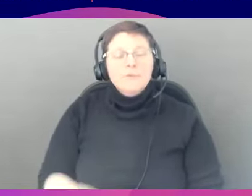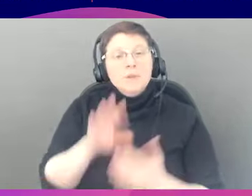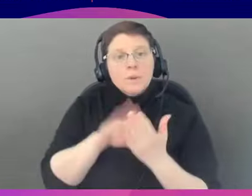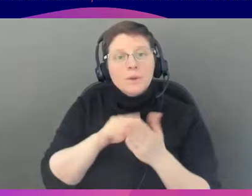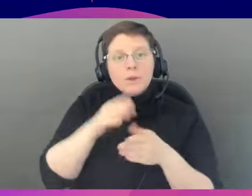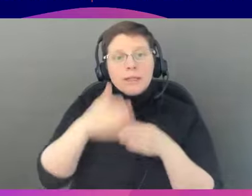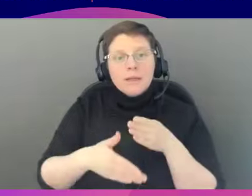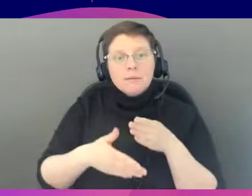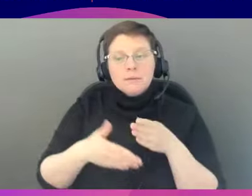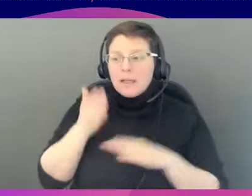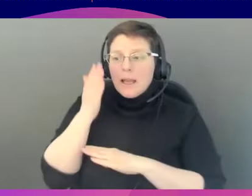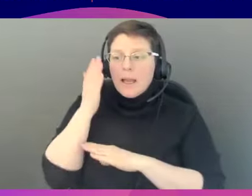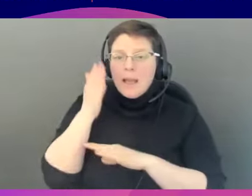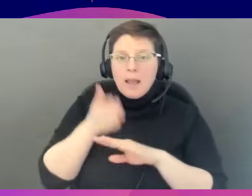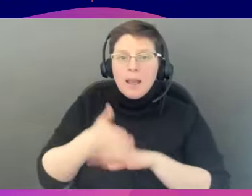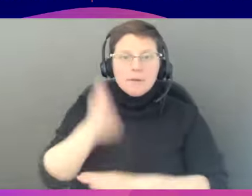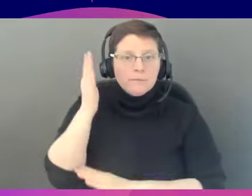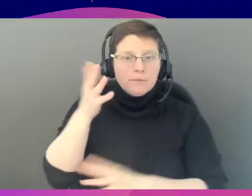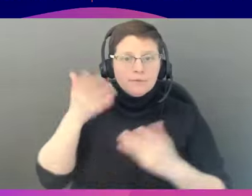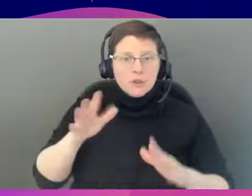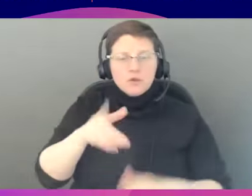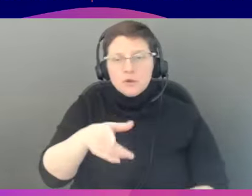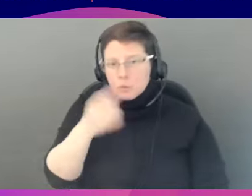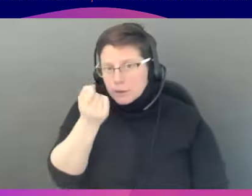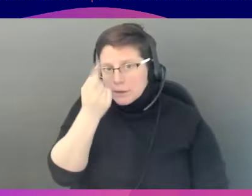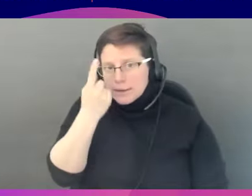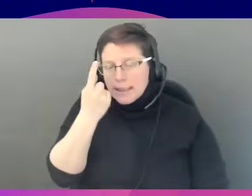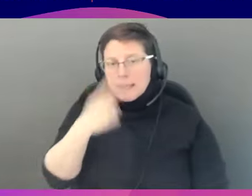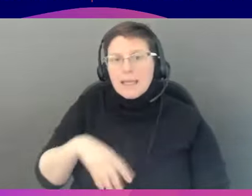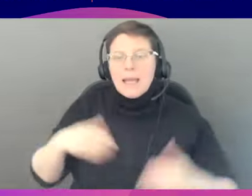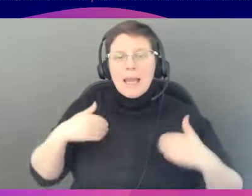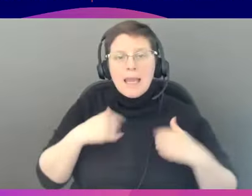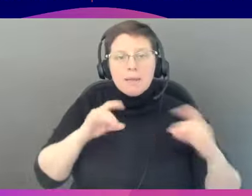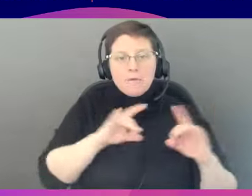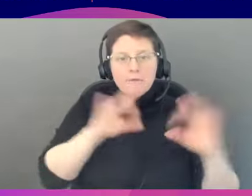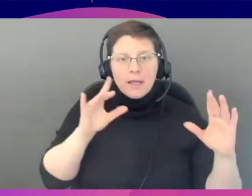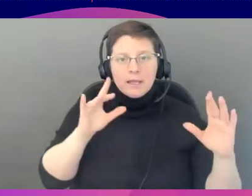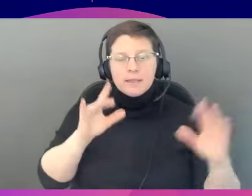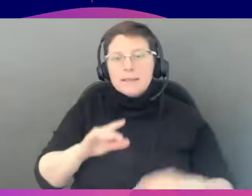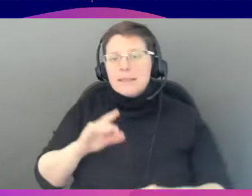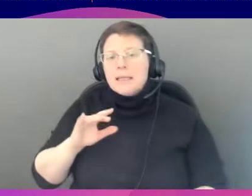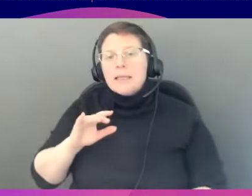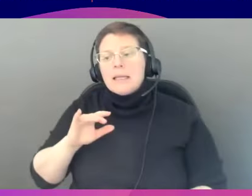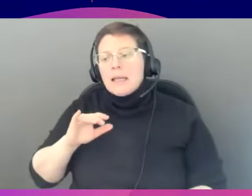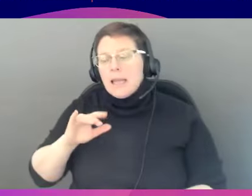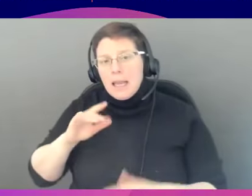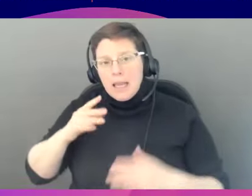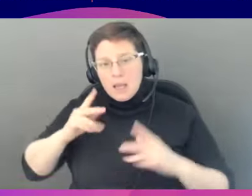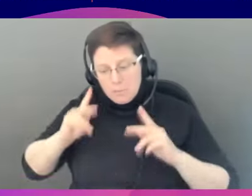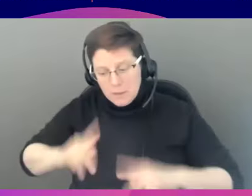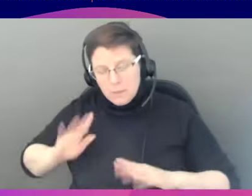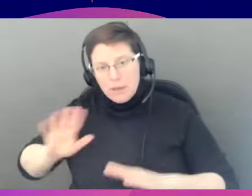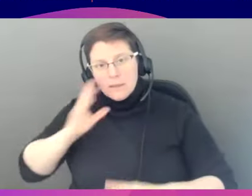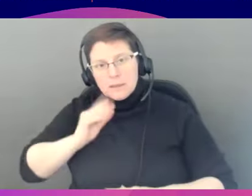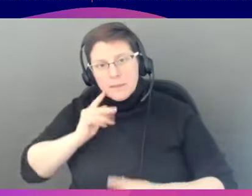the presentation, you'll understand the link between animal violence and interpersonal violence. You'll